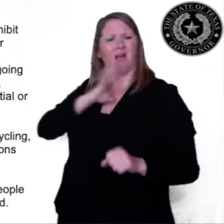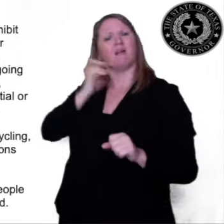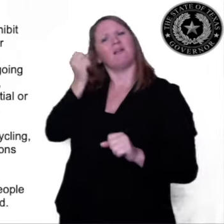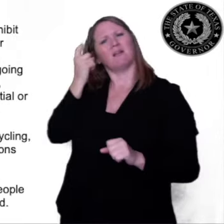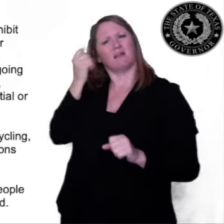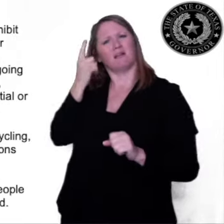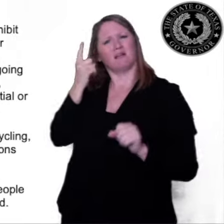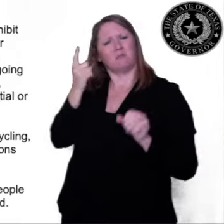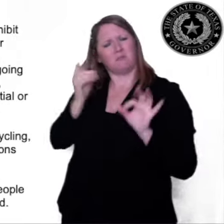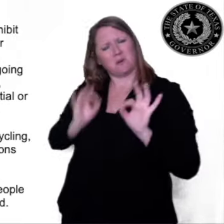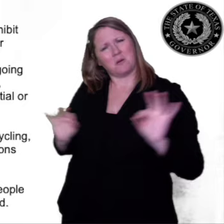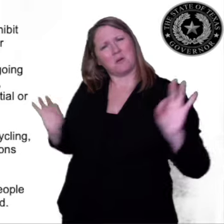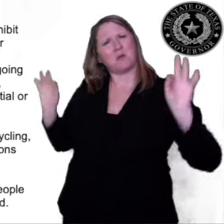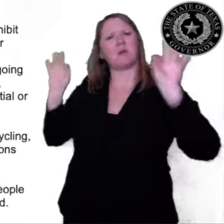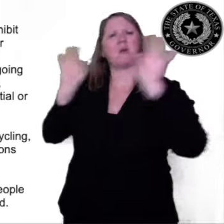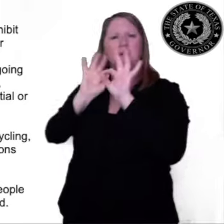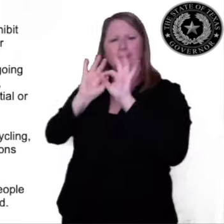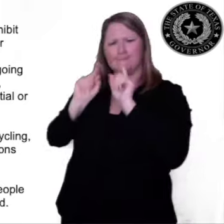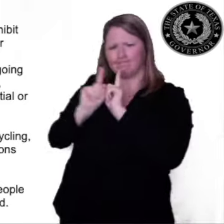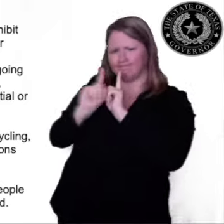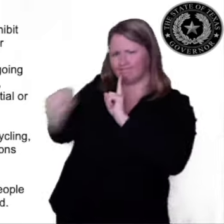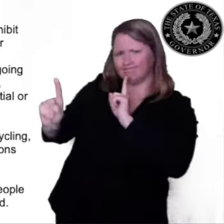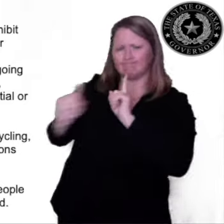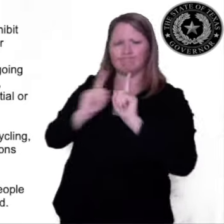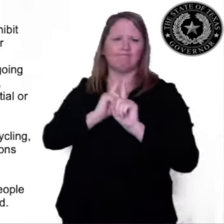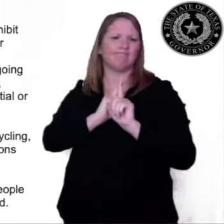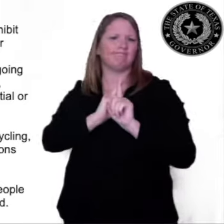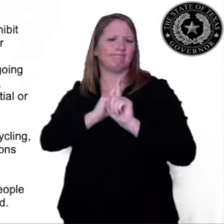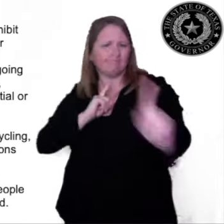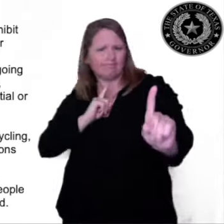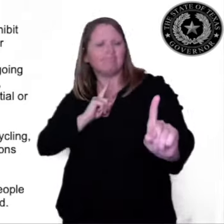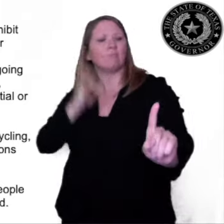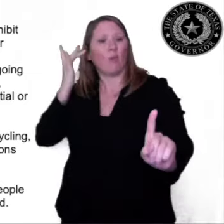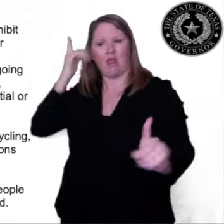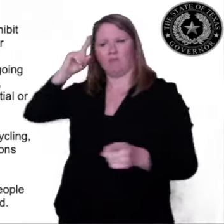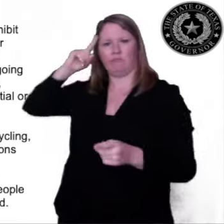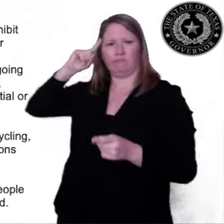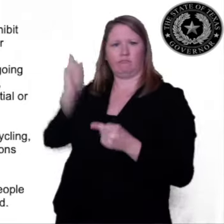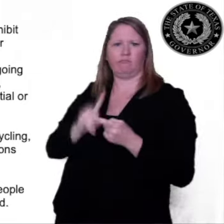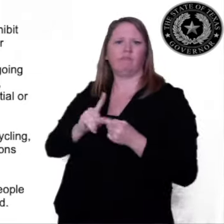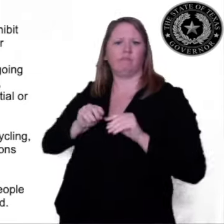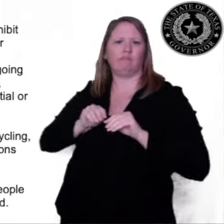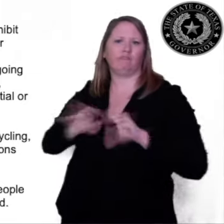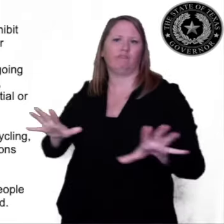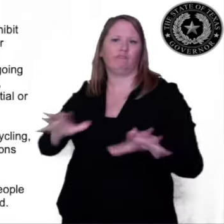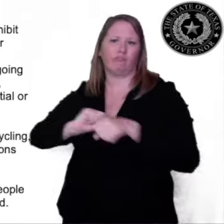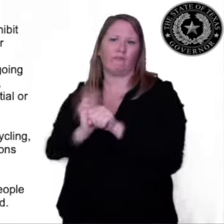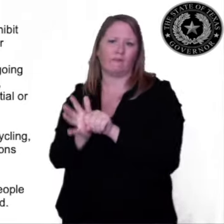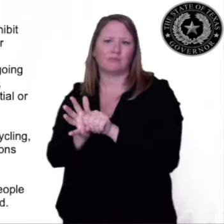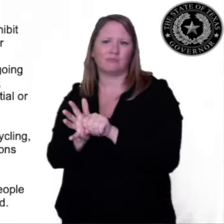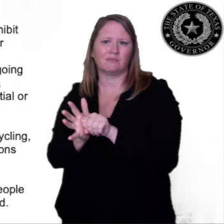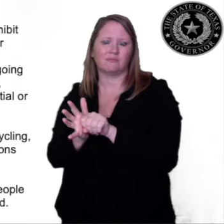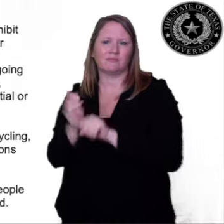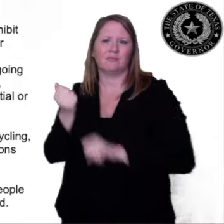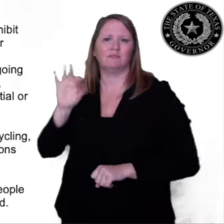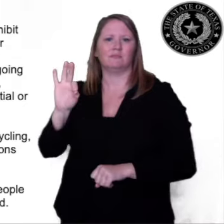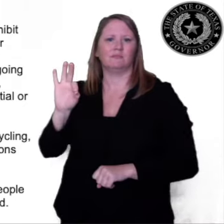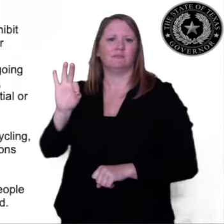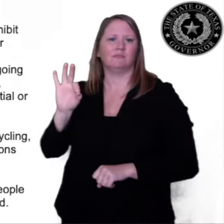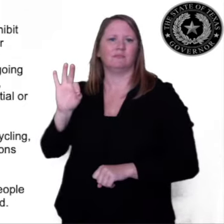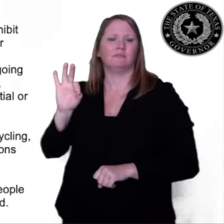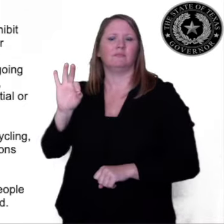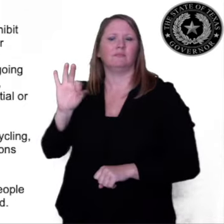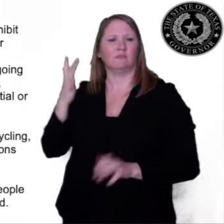long as the necessary precautions are maintained to reduce the transmission of COVID-19 and to minimize in-person